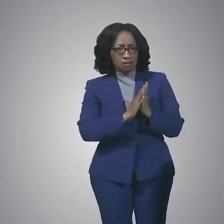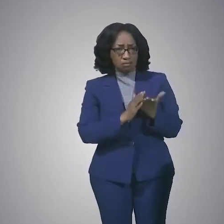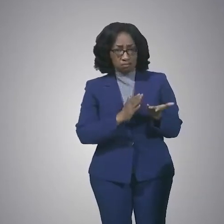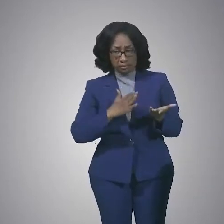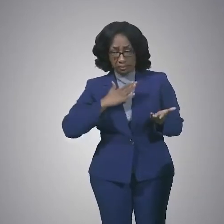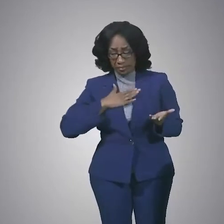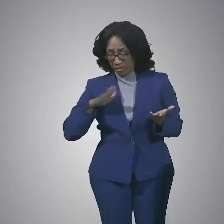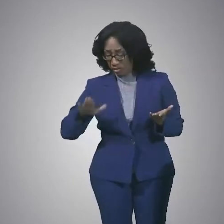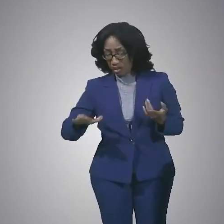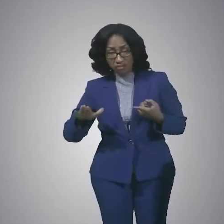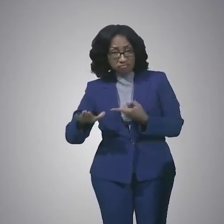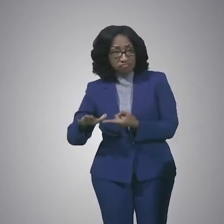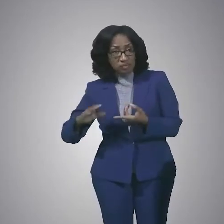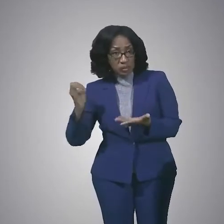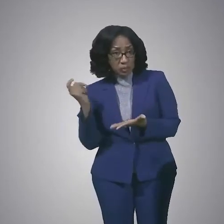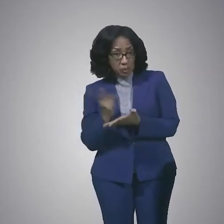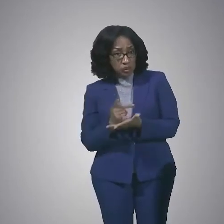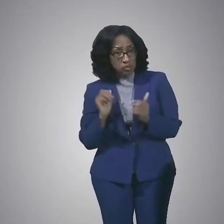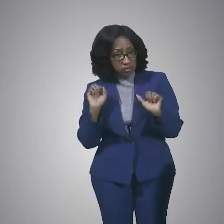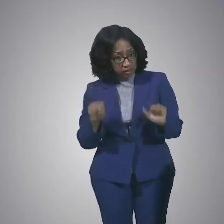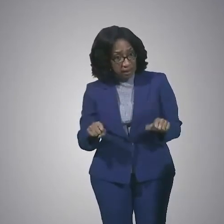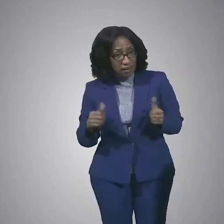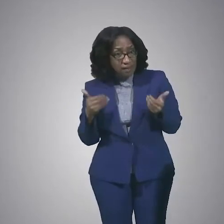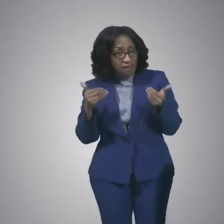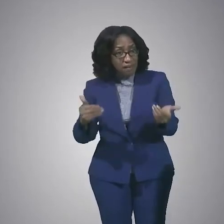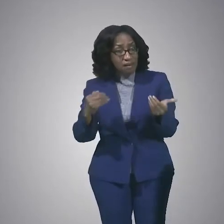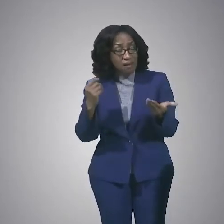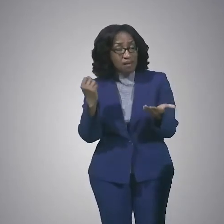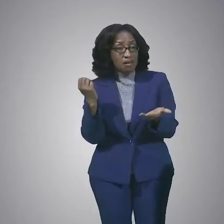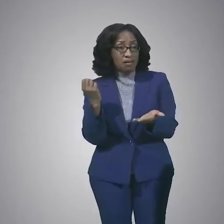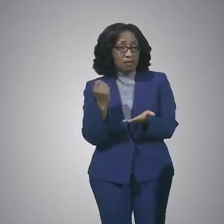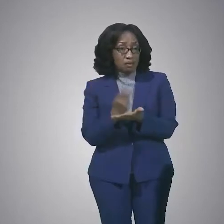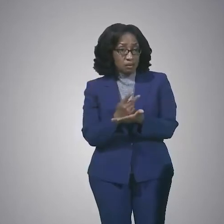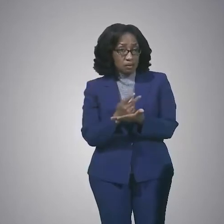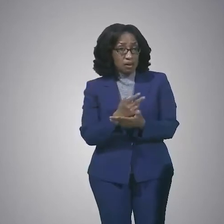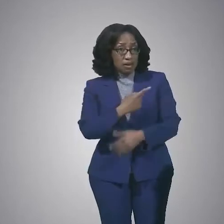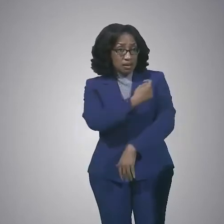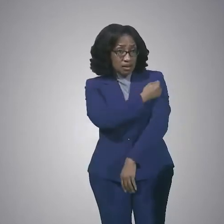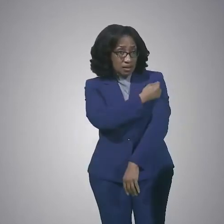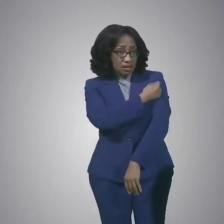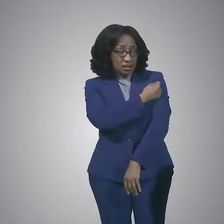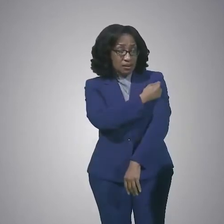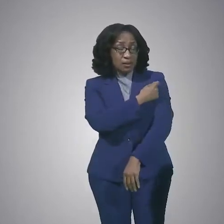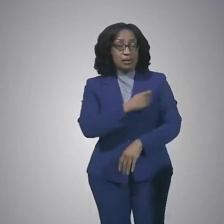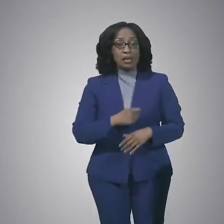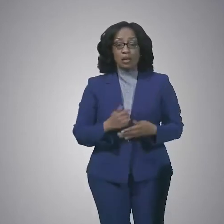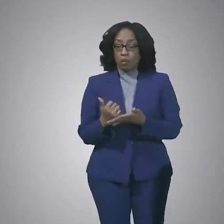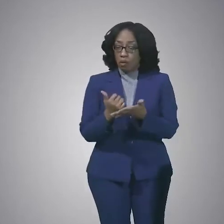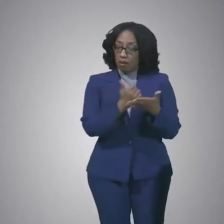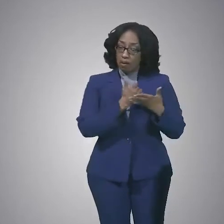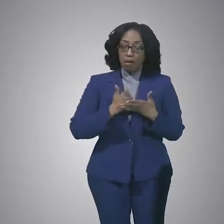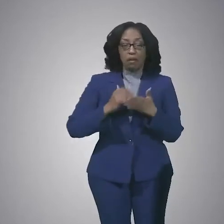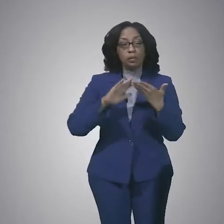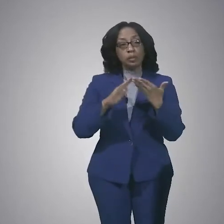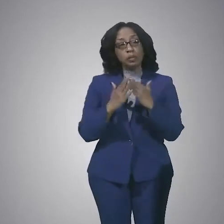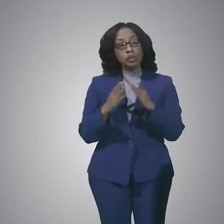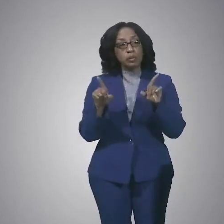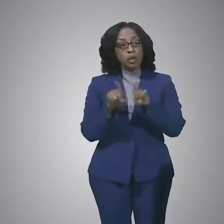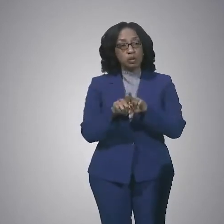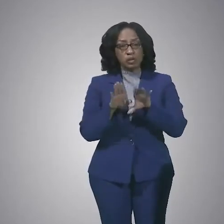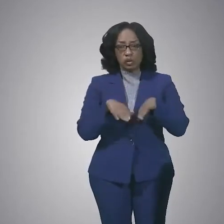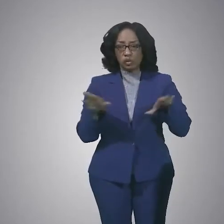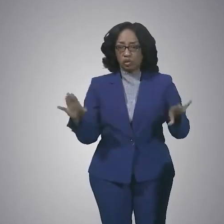than that, I believe that it's only going to help us as a community, but particularly it's going to help all these kids who have